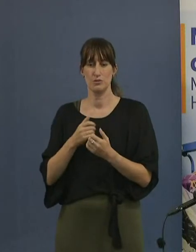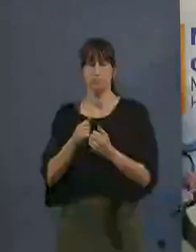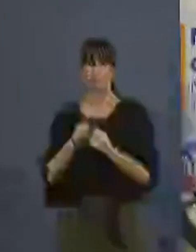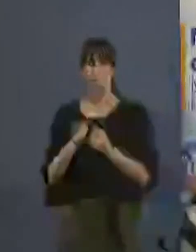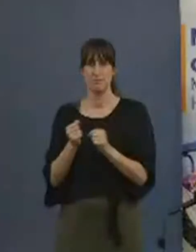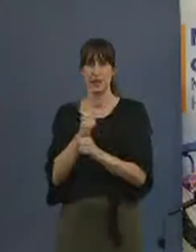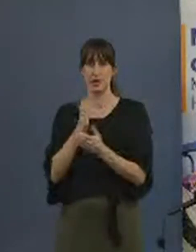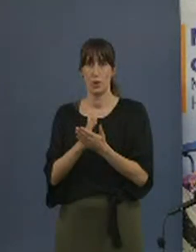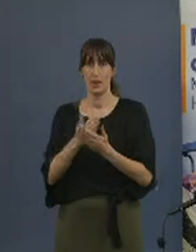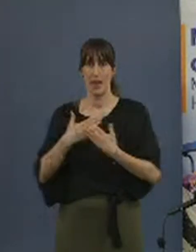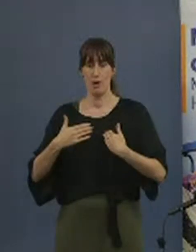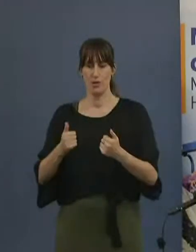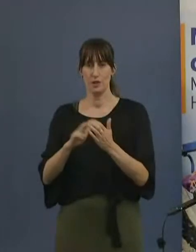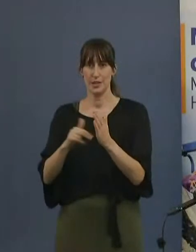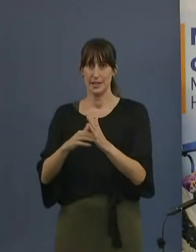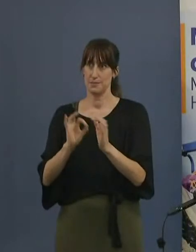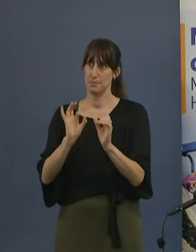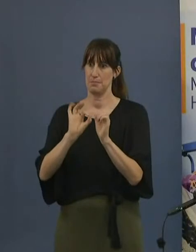be.